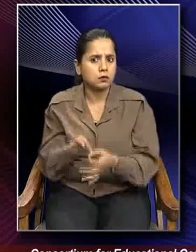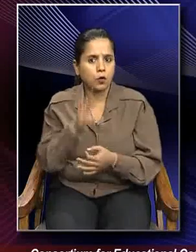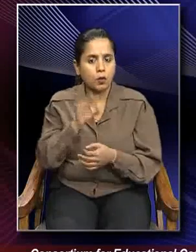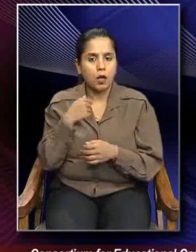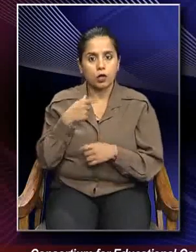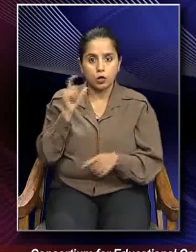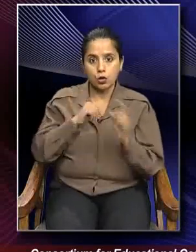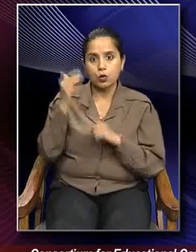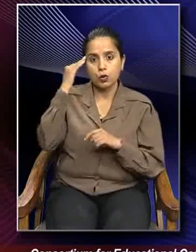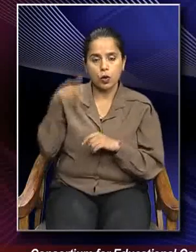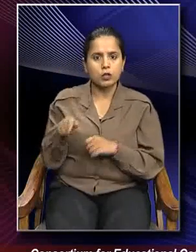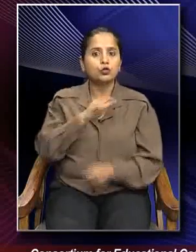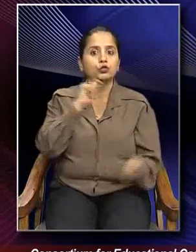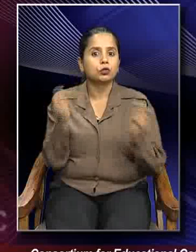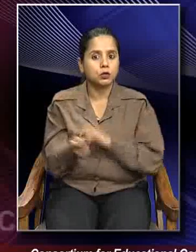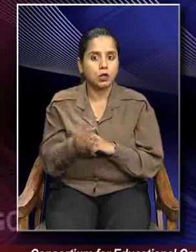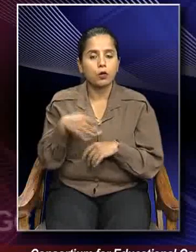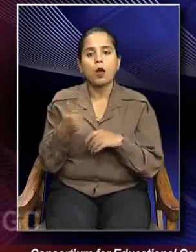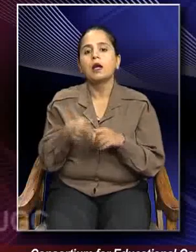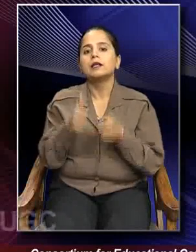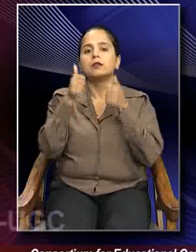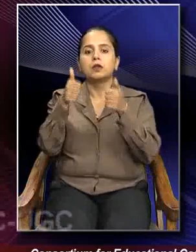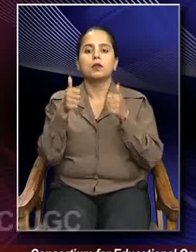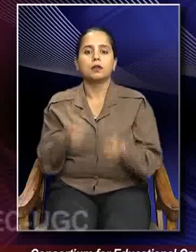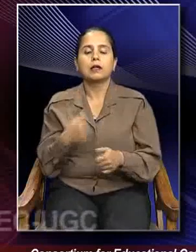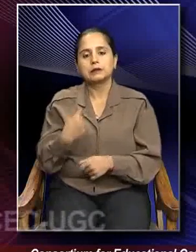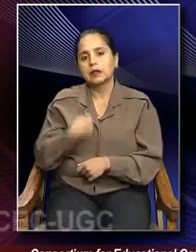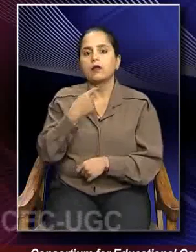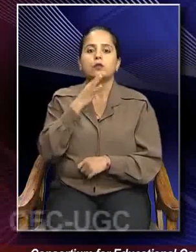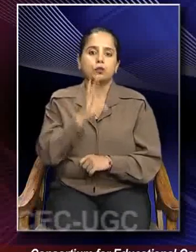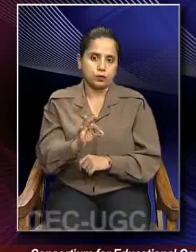model change, or you can say parinam in the self.